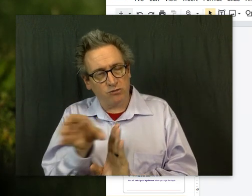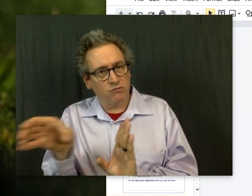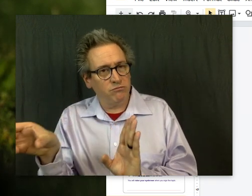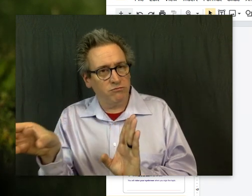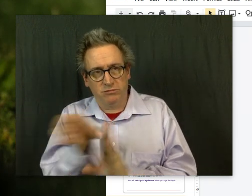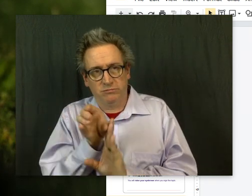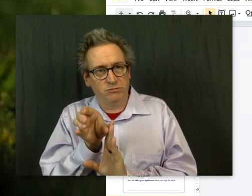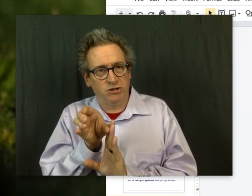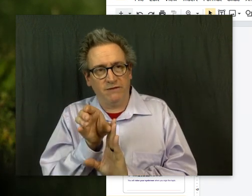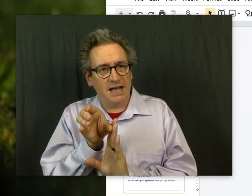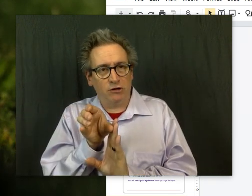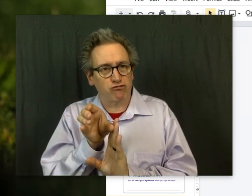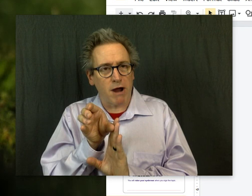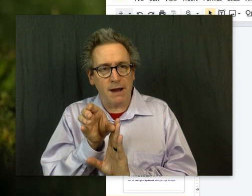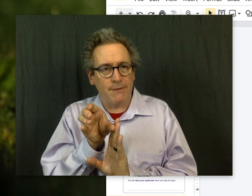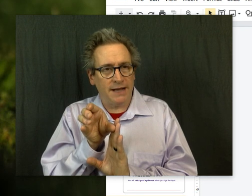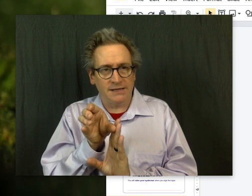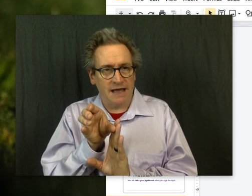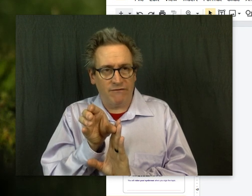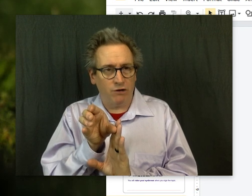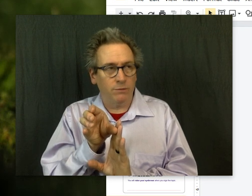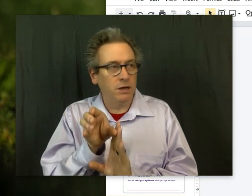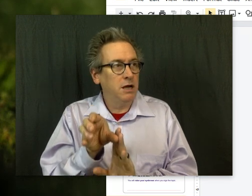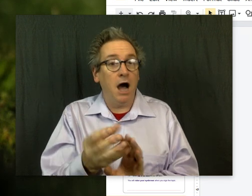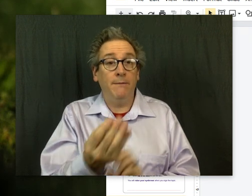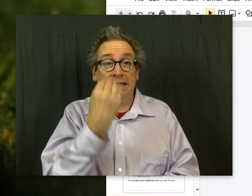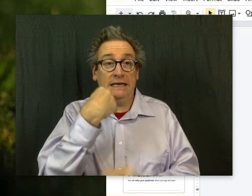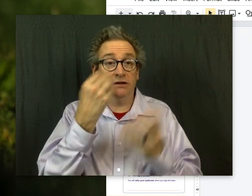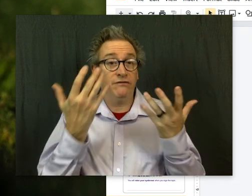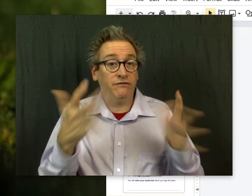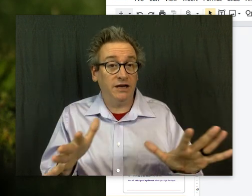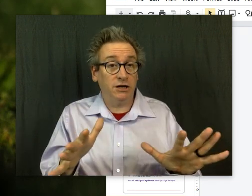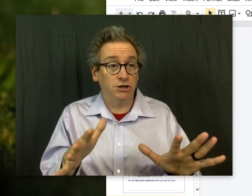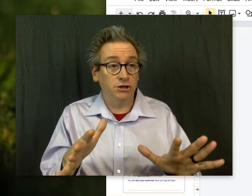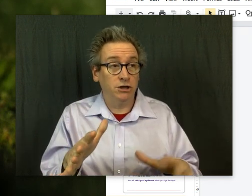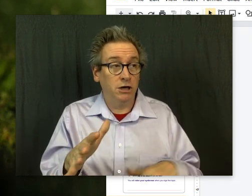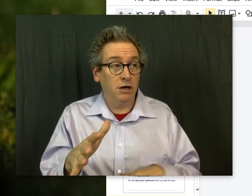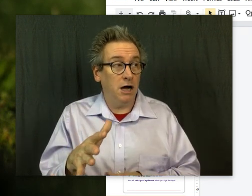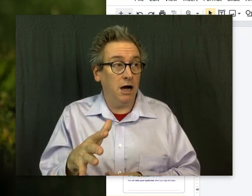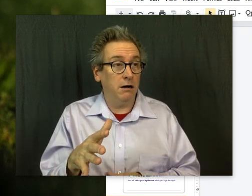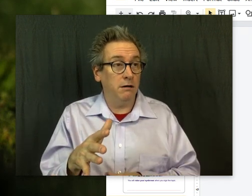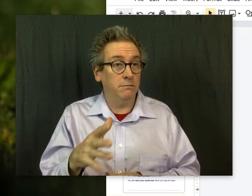it's dovetailed right up against that verb. Eat, finish,